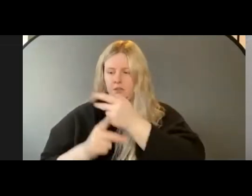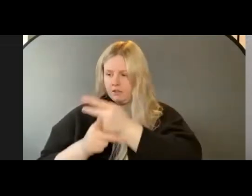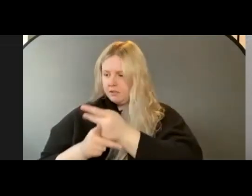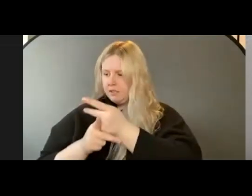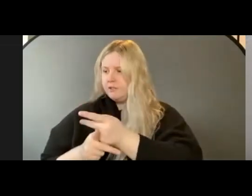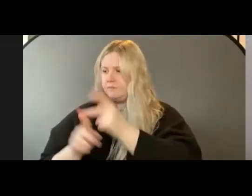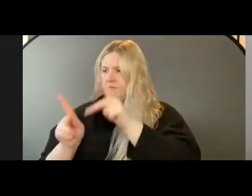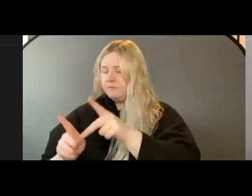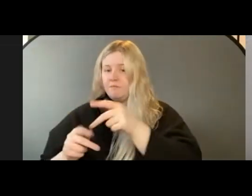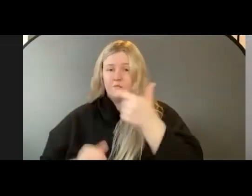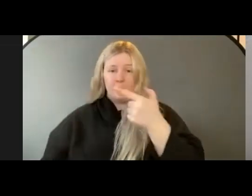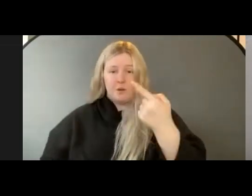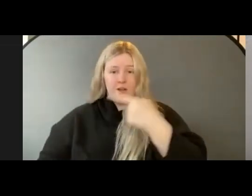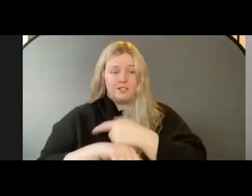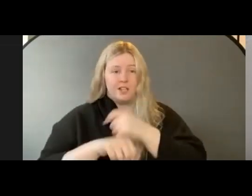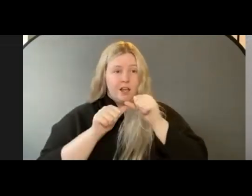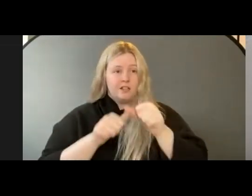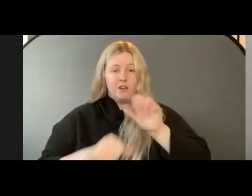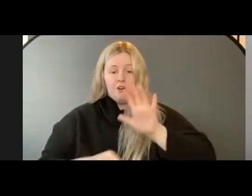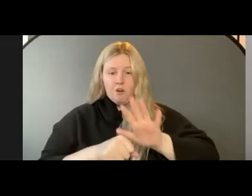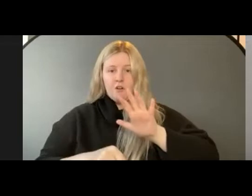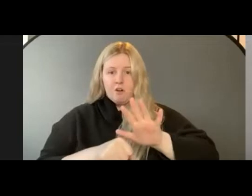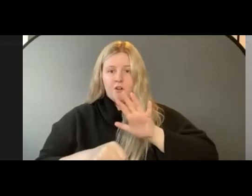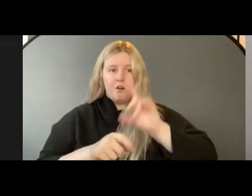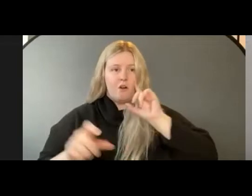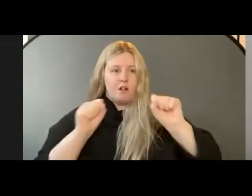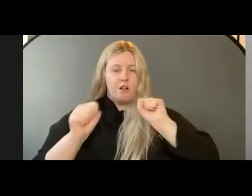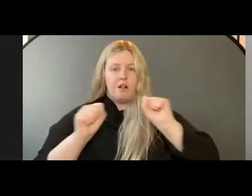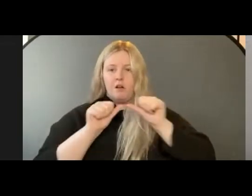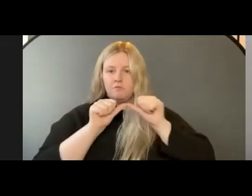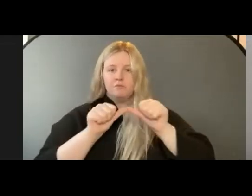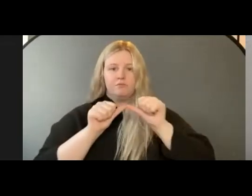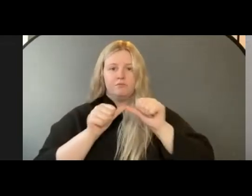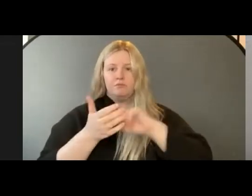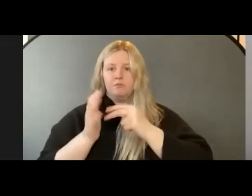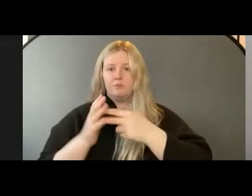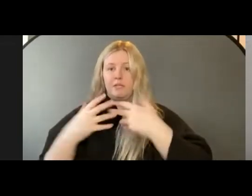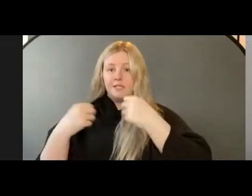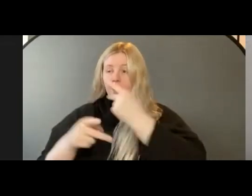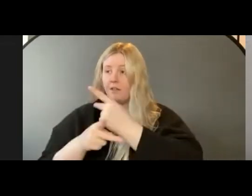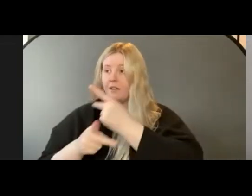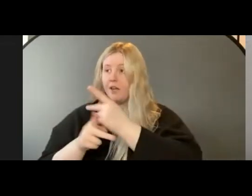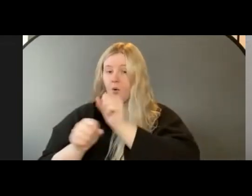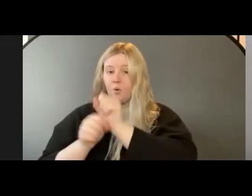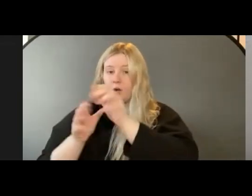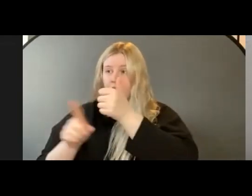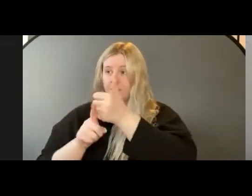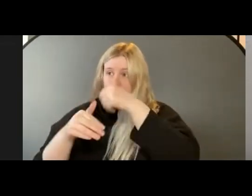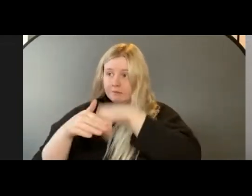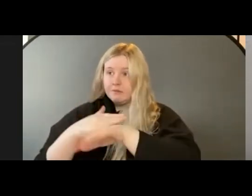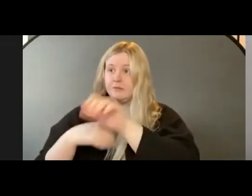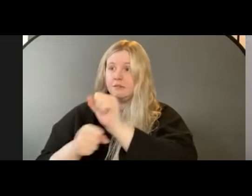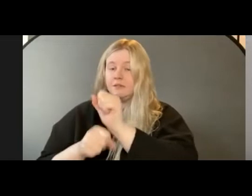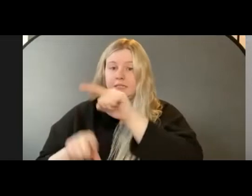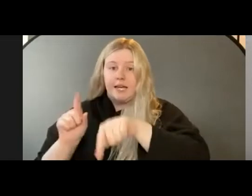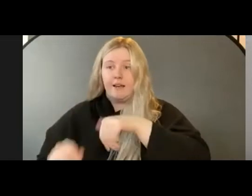days of nonstop honking. Care workers and healthcare workers were unable to get to their jobs because of menacing behavior or the